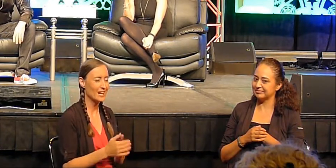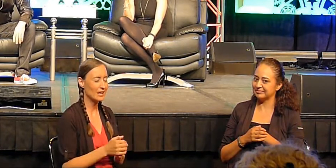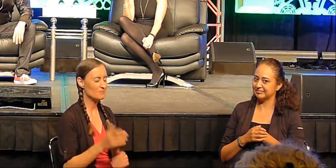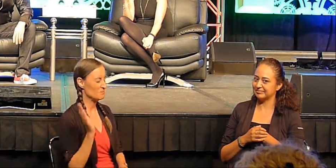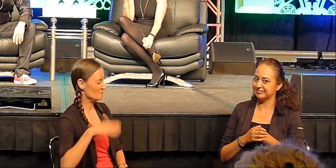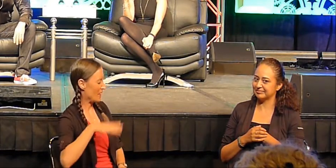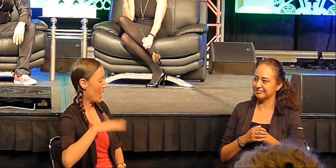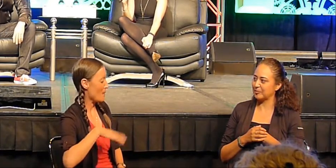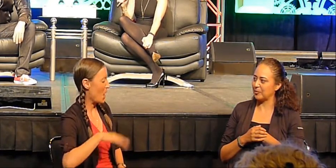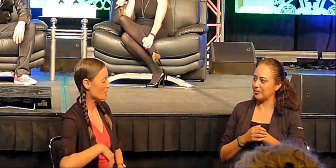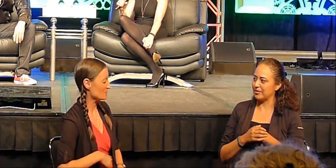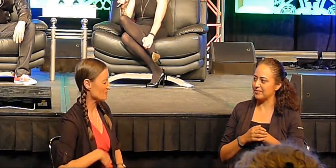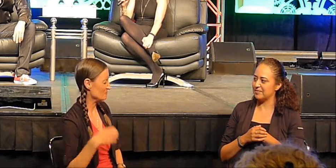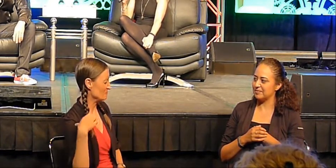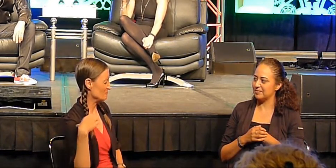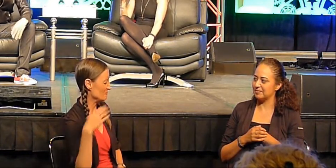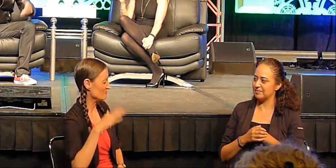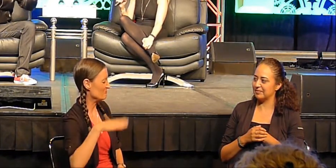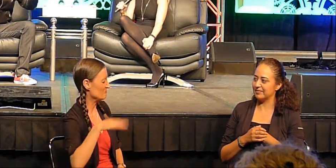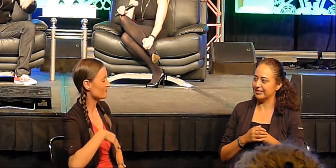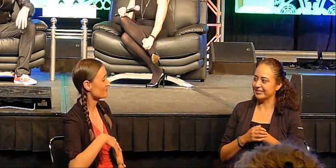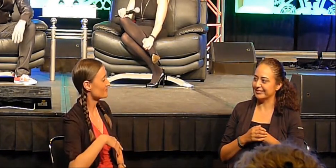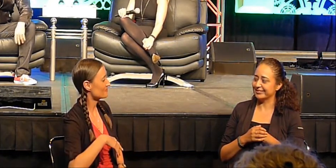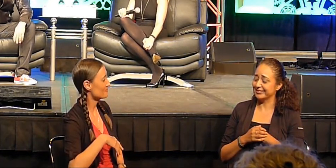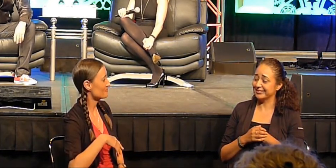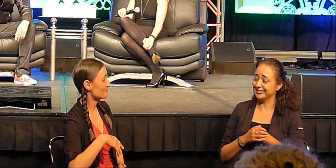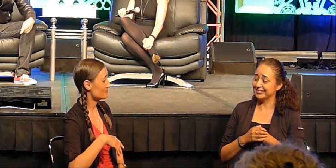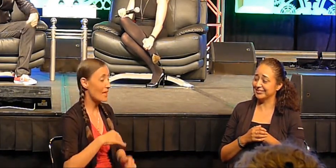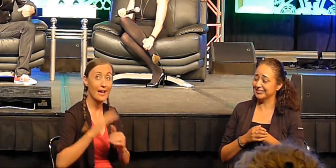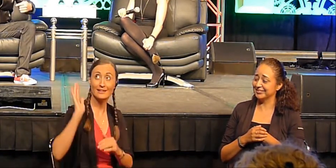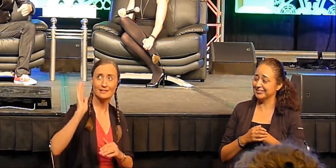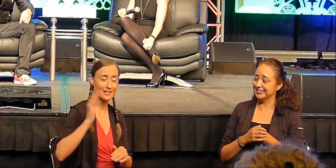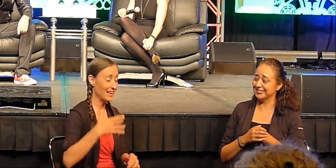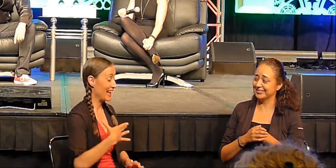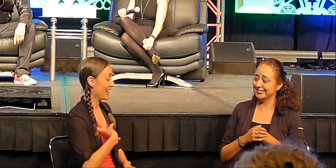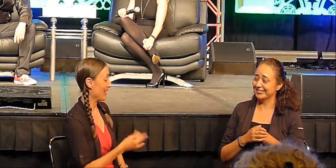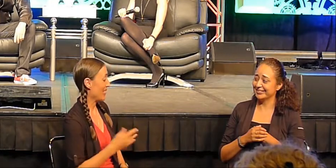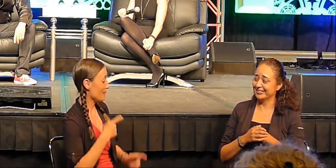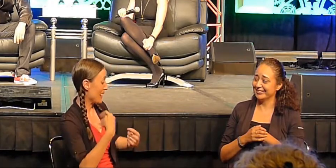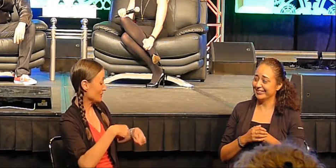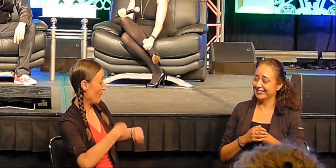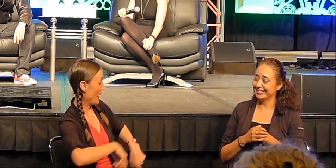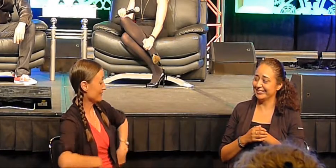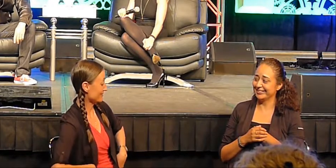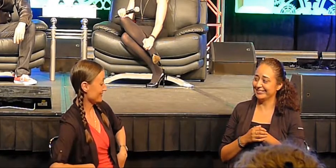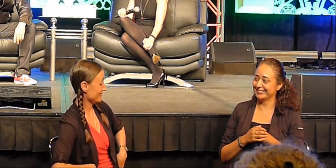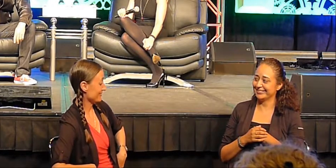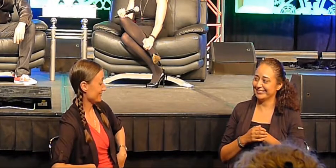"Hey boss." I go, "Hi Andre." He goes, "You like my toy?"